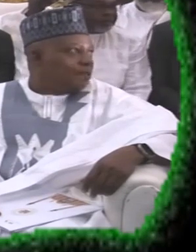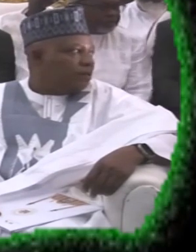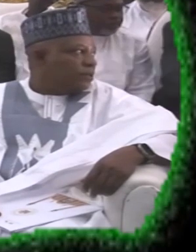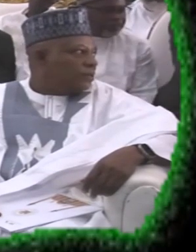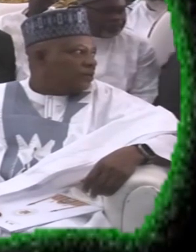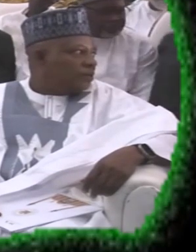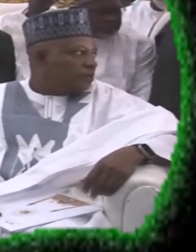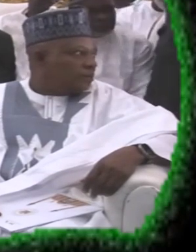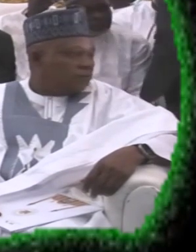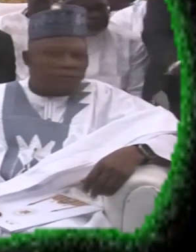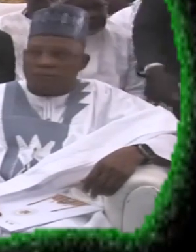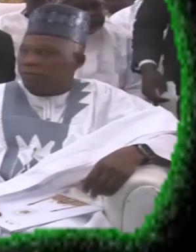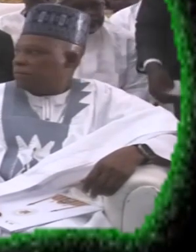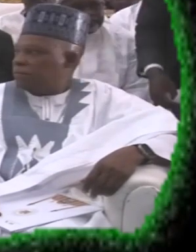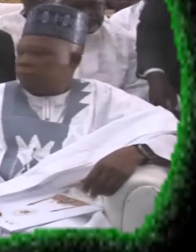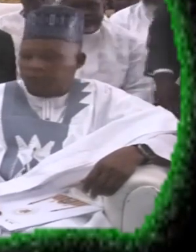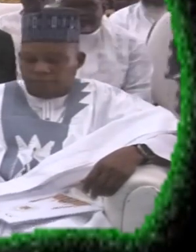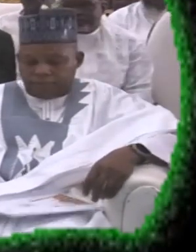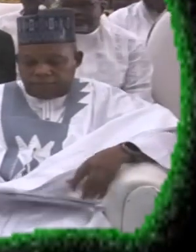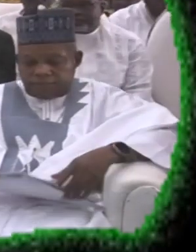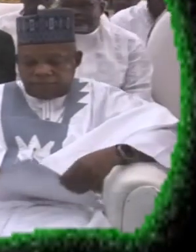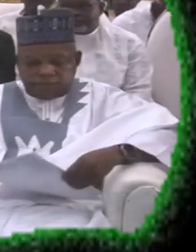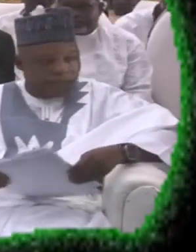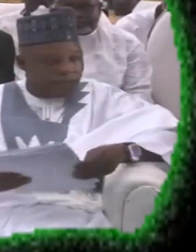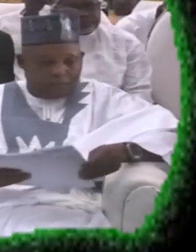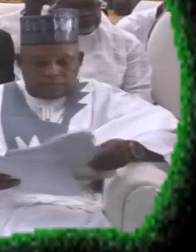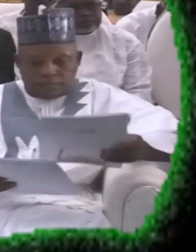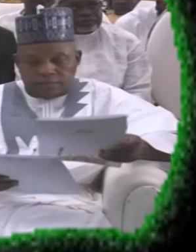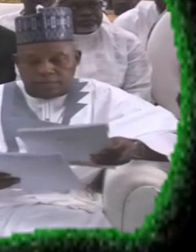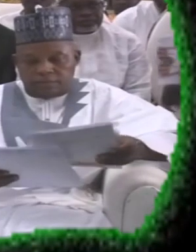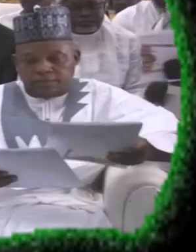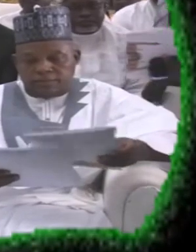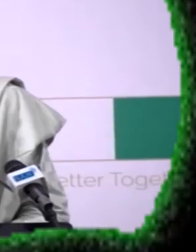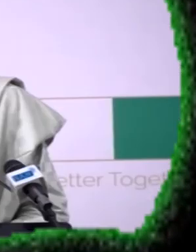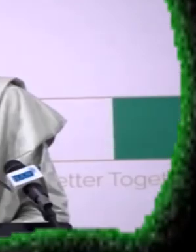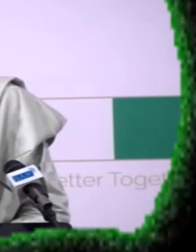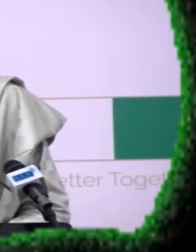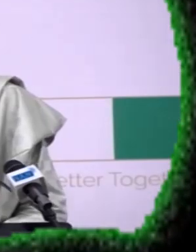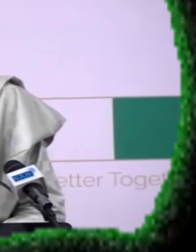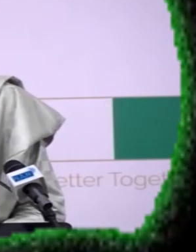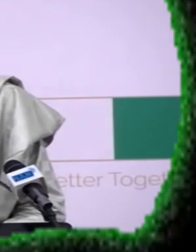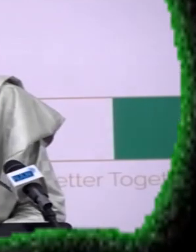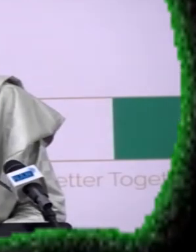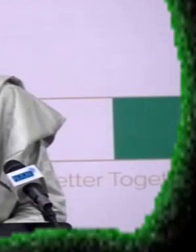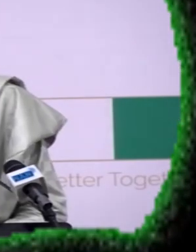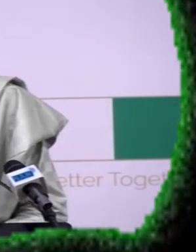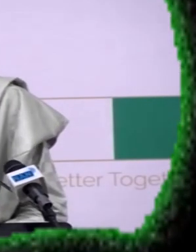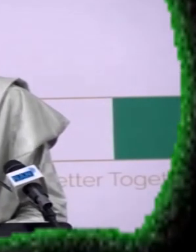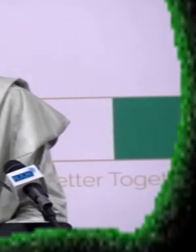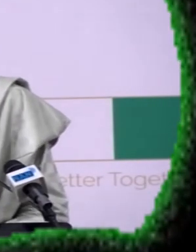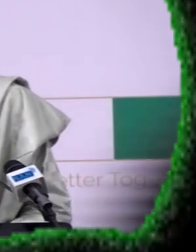honoring our invitation to support this very important event, one of the